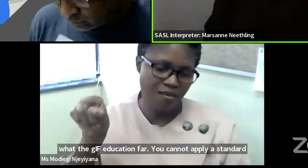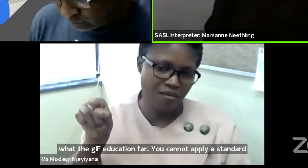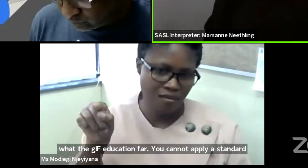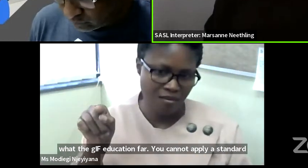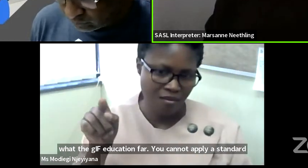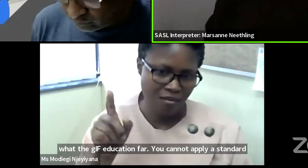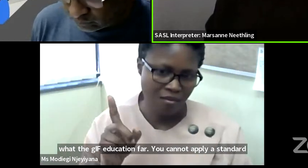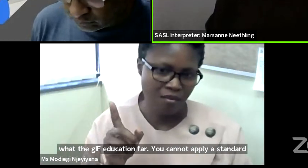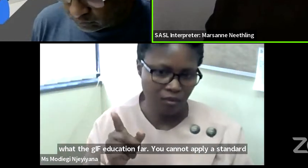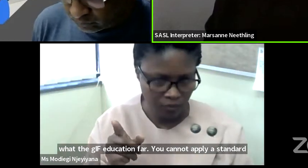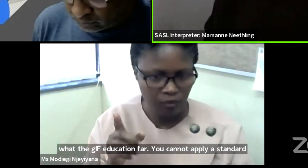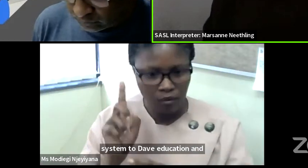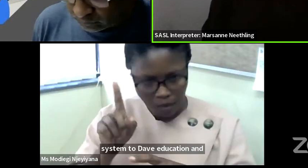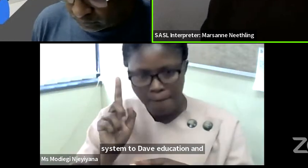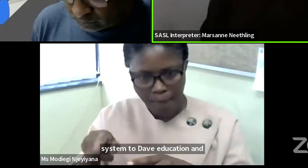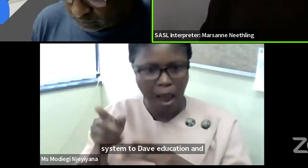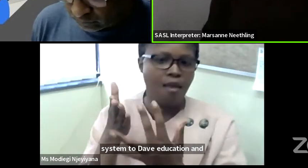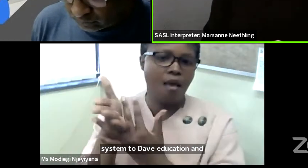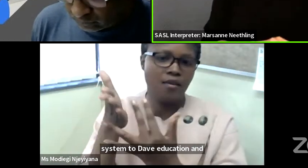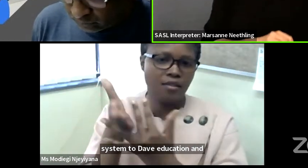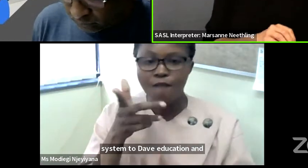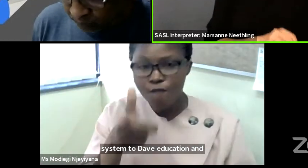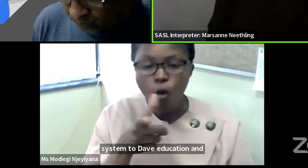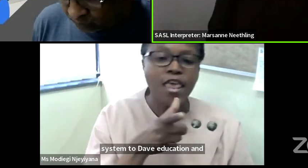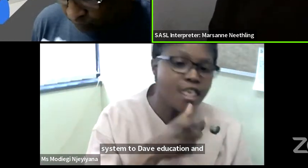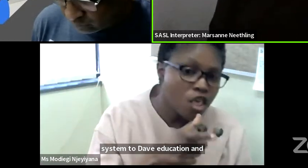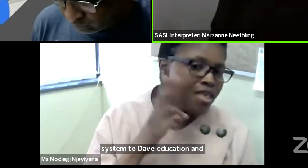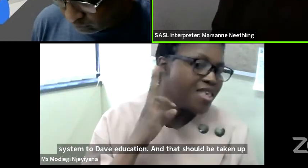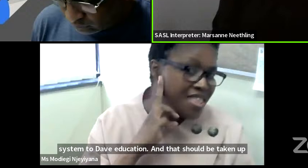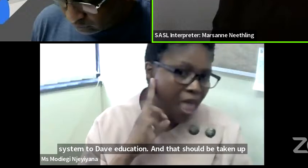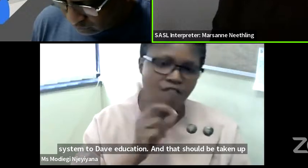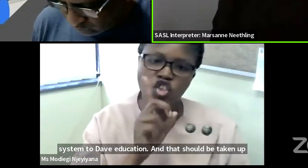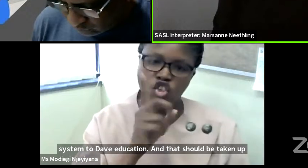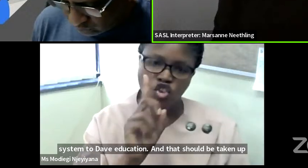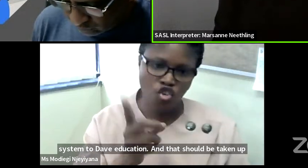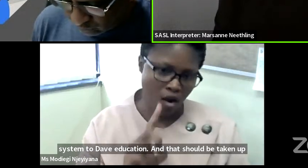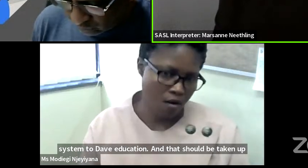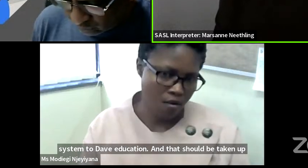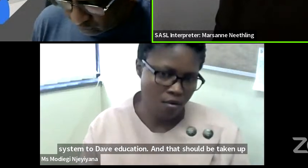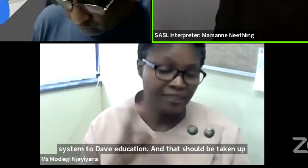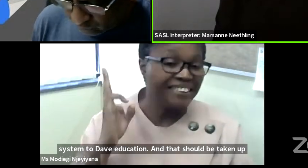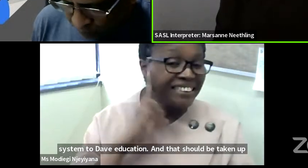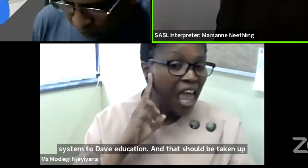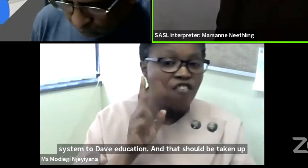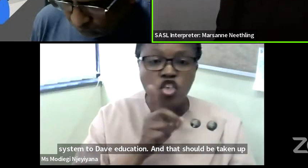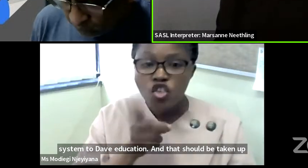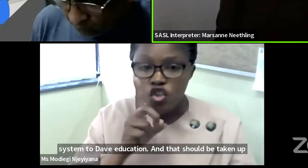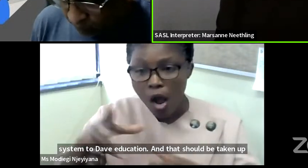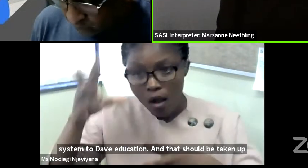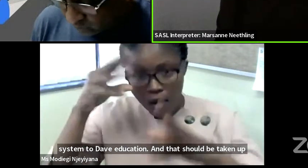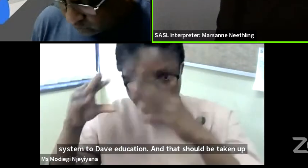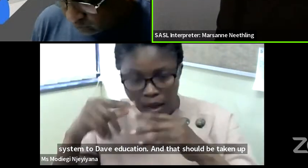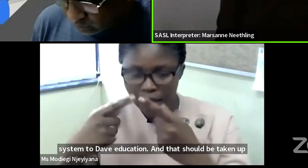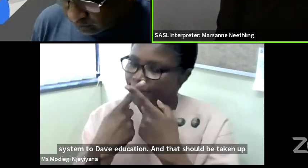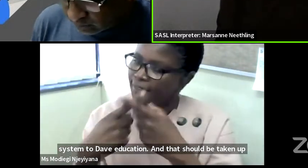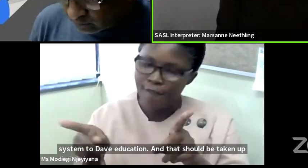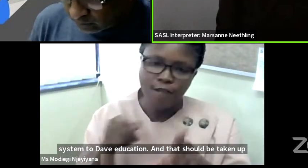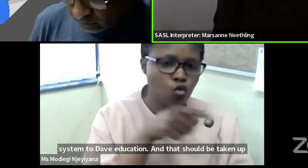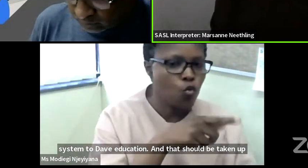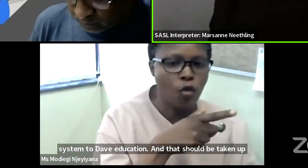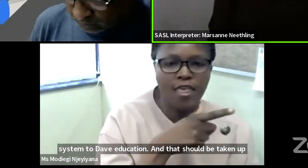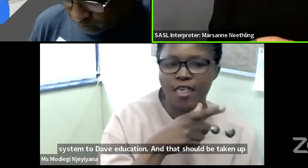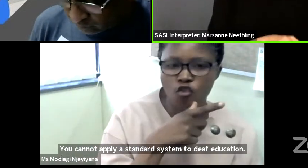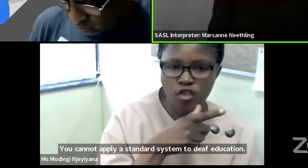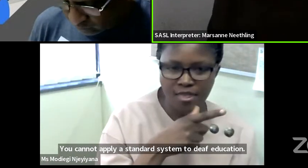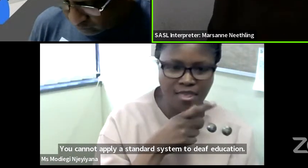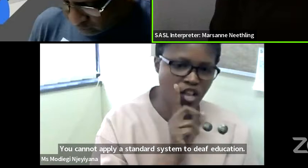deaf education. And that should be taken up in each education faculty at university level,